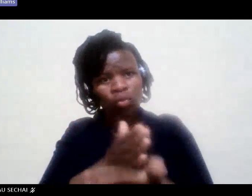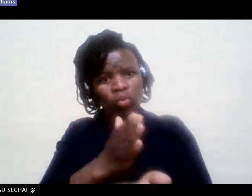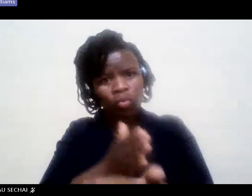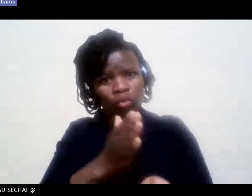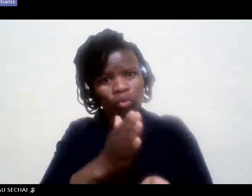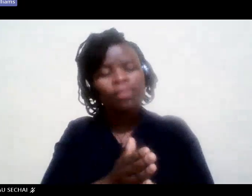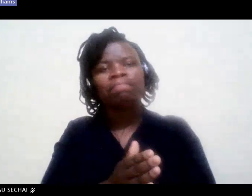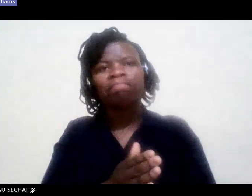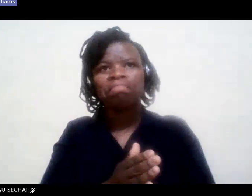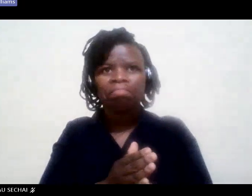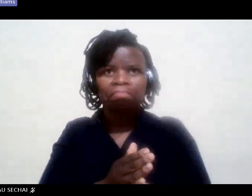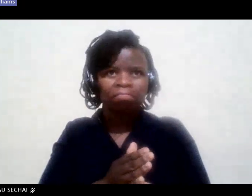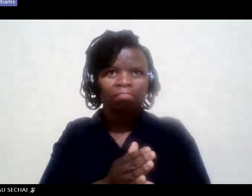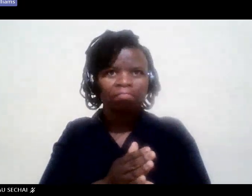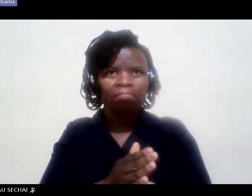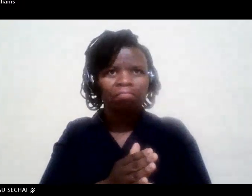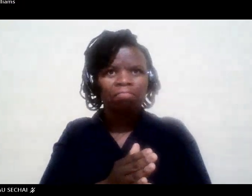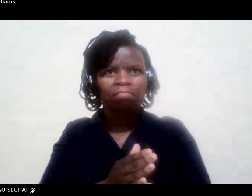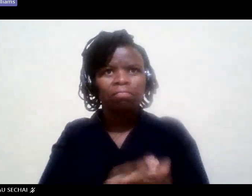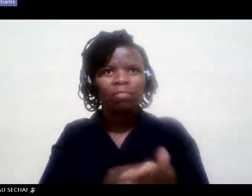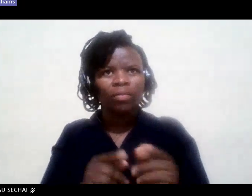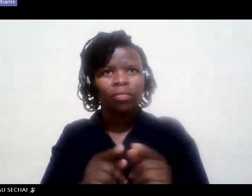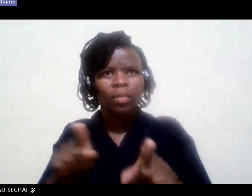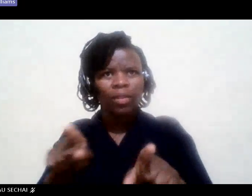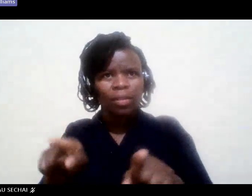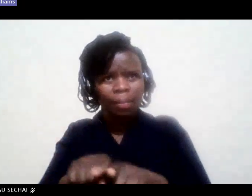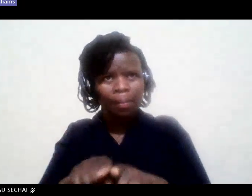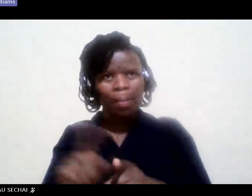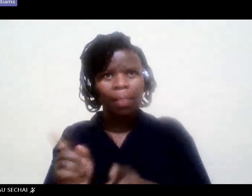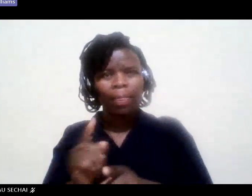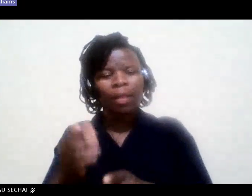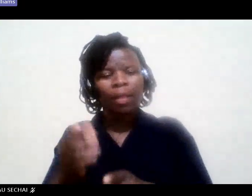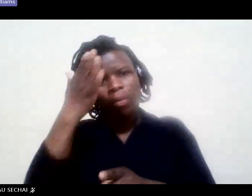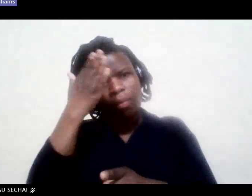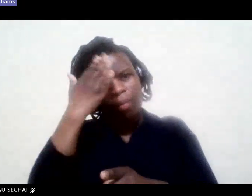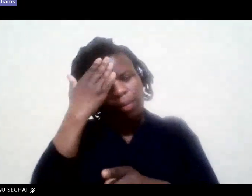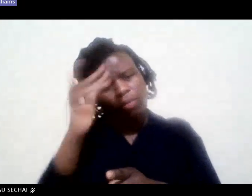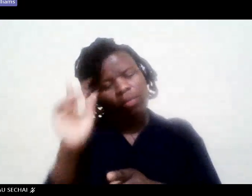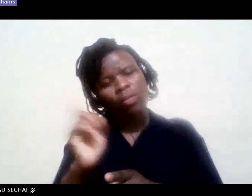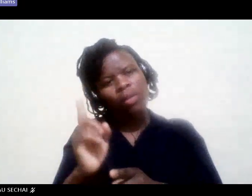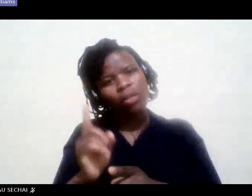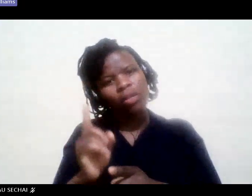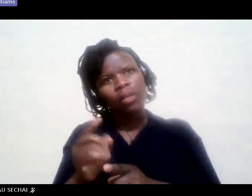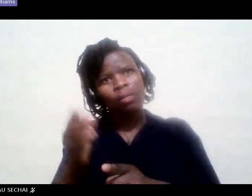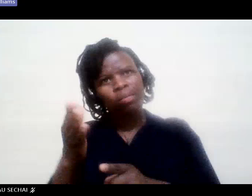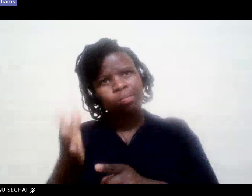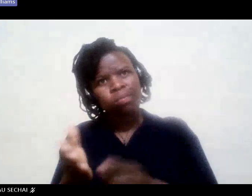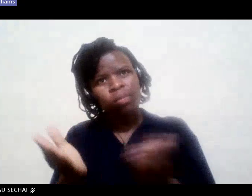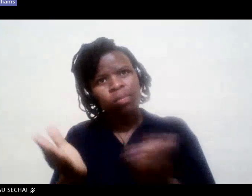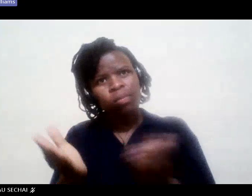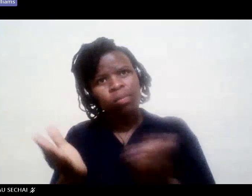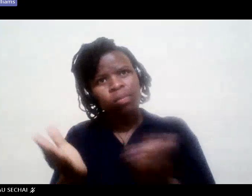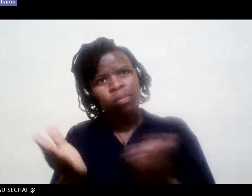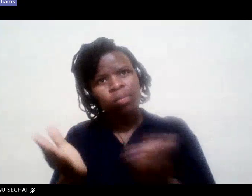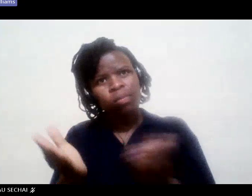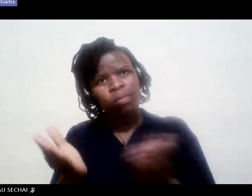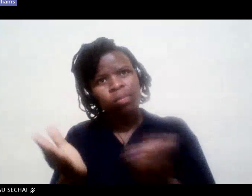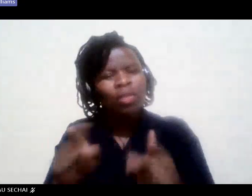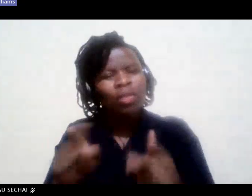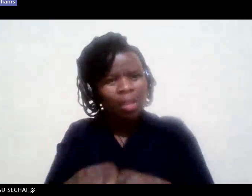but they don't know what is happening at the school. That the school is under resourced, what the educators are experiencing,